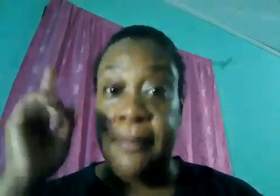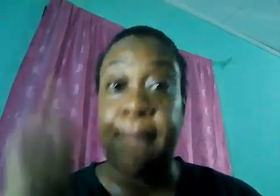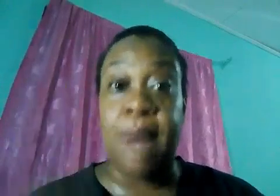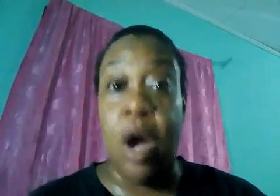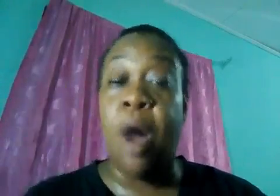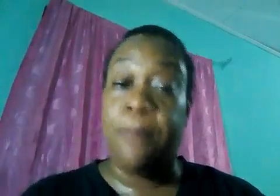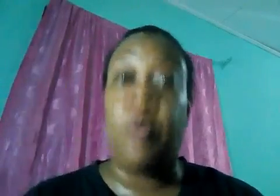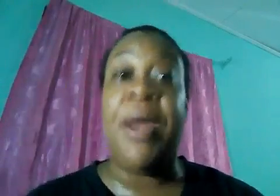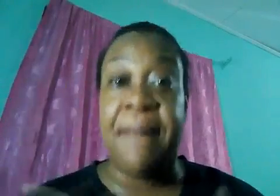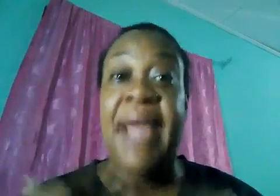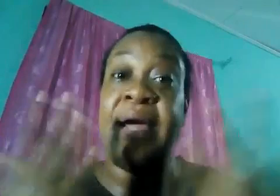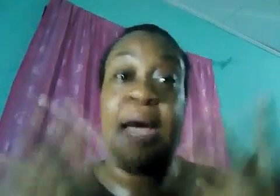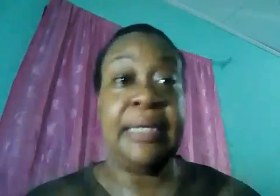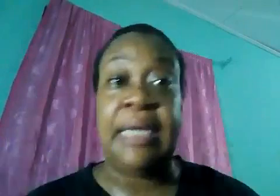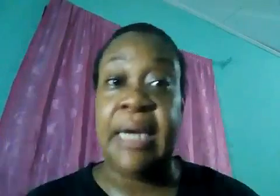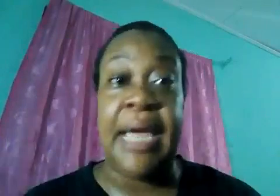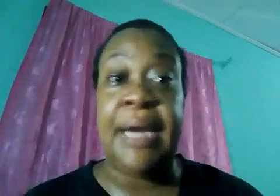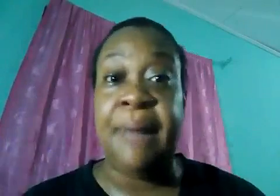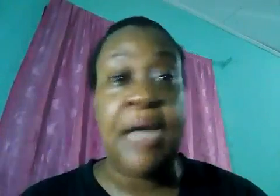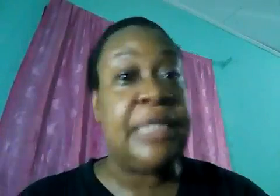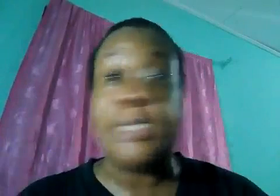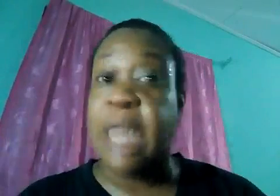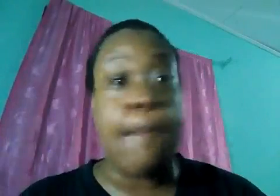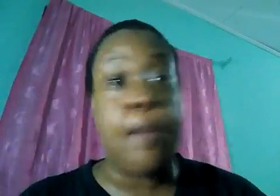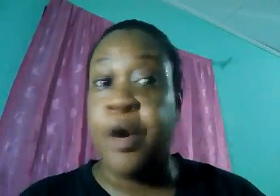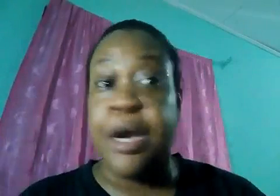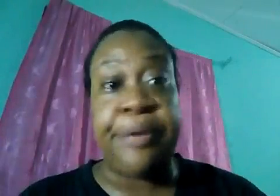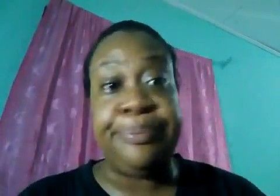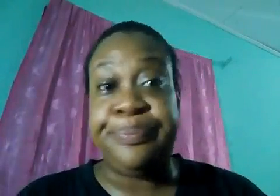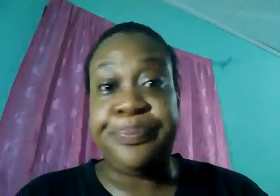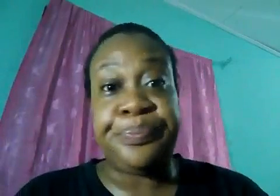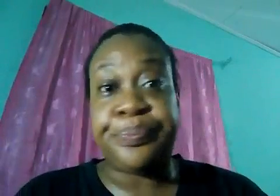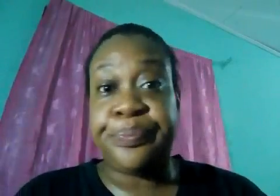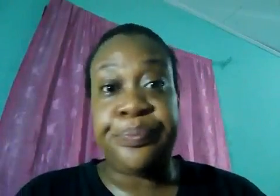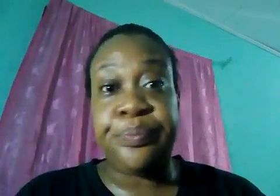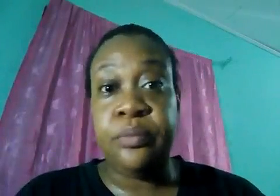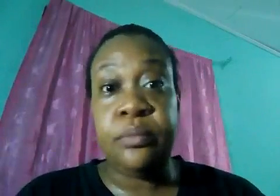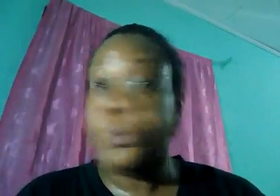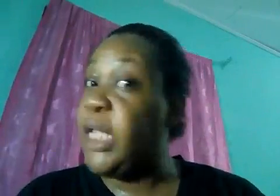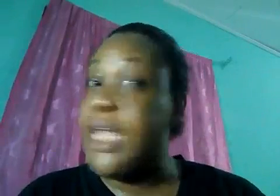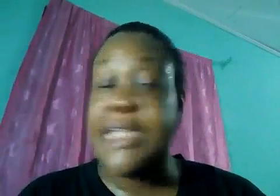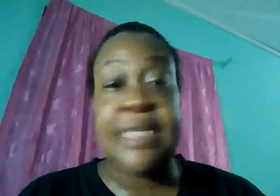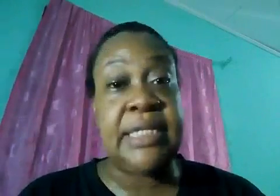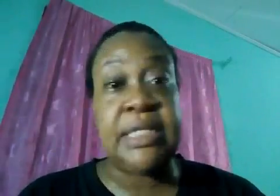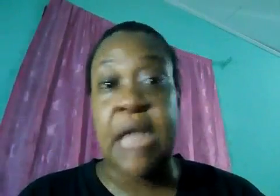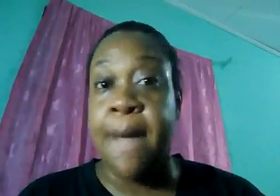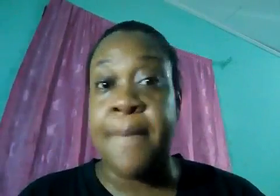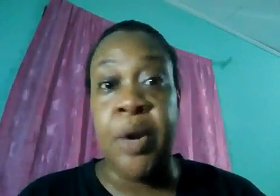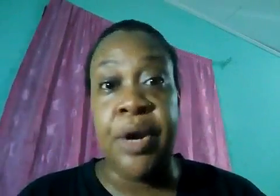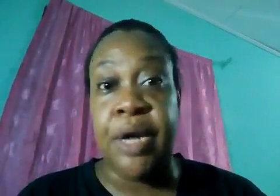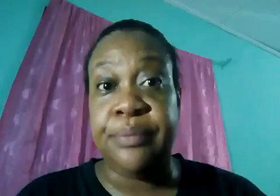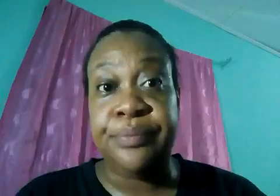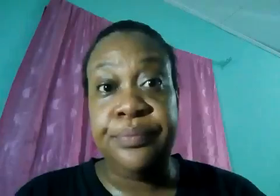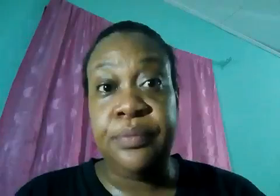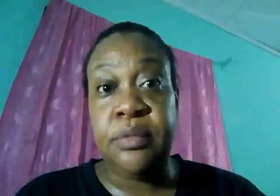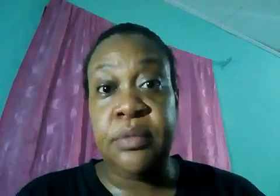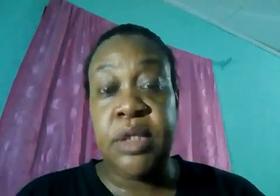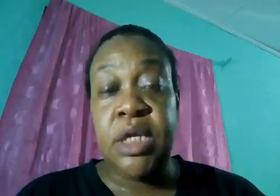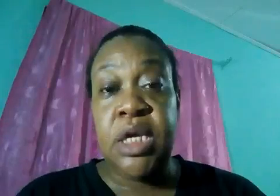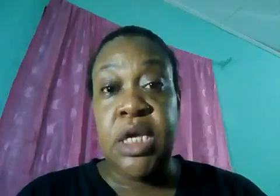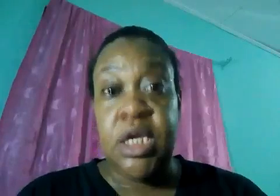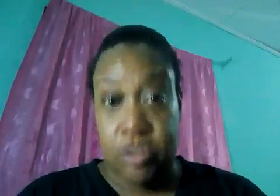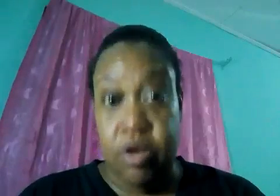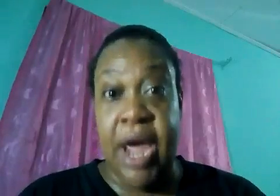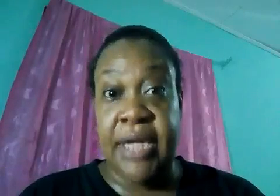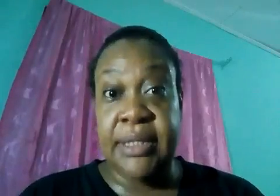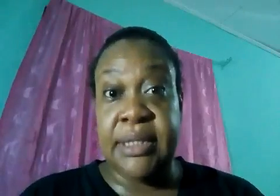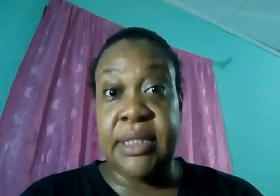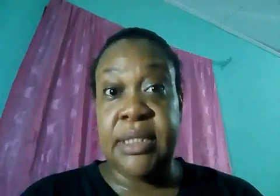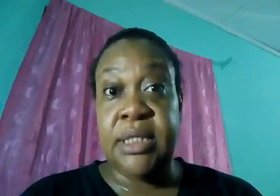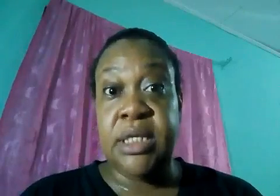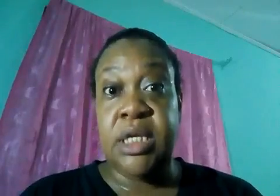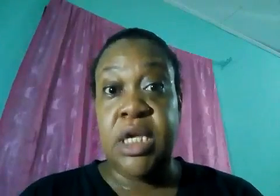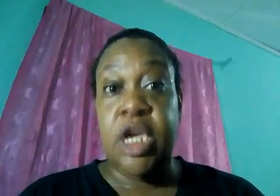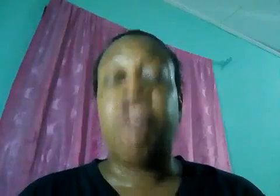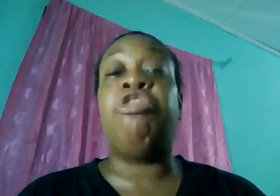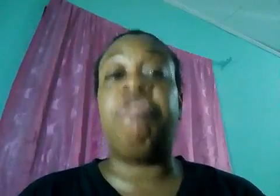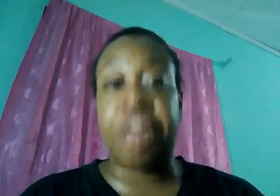When my God kill anybody, it's not murder. It is not murder. Right? Read your